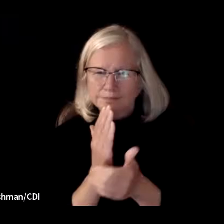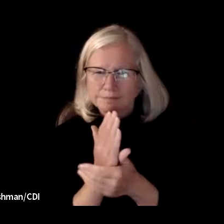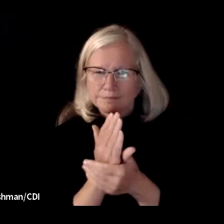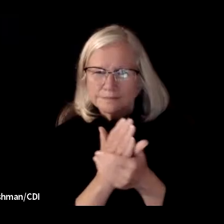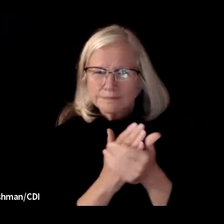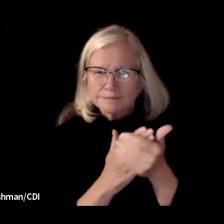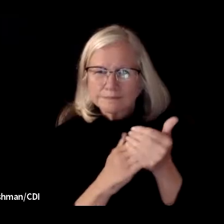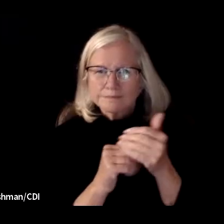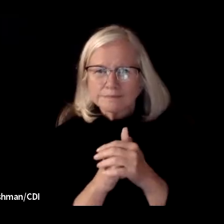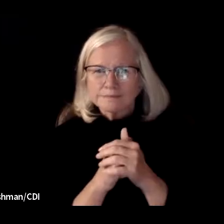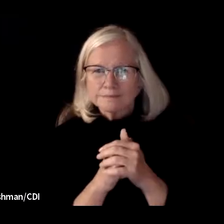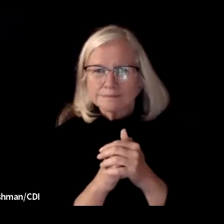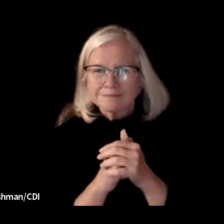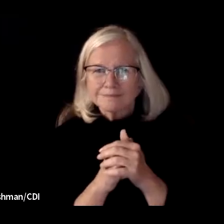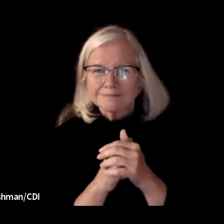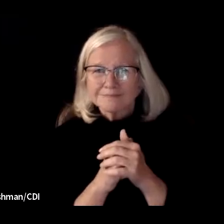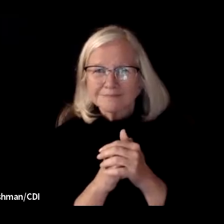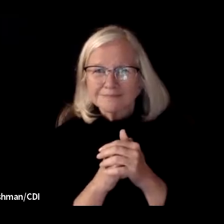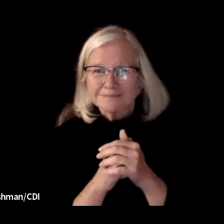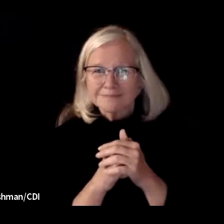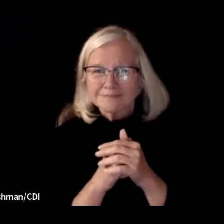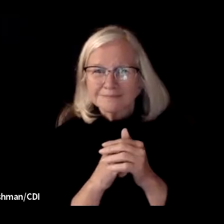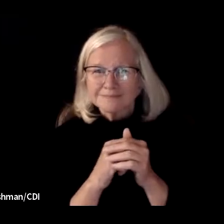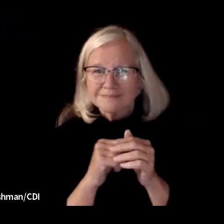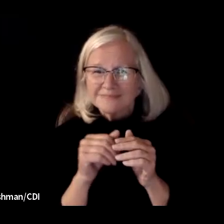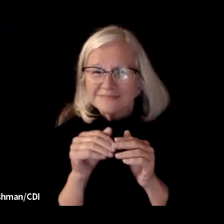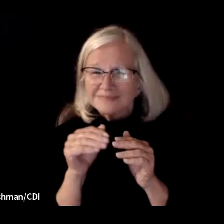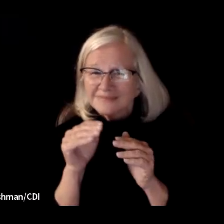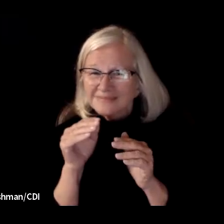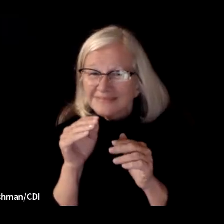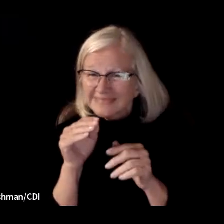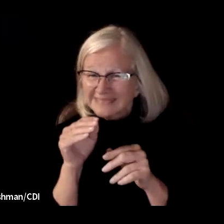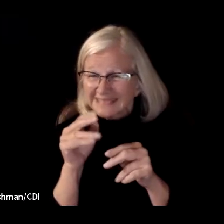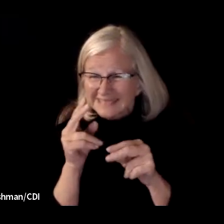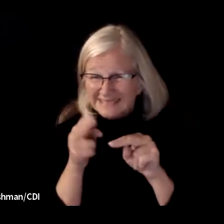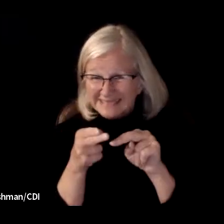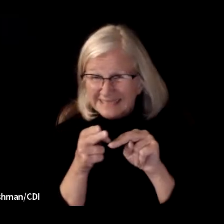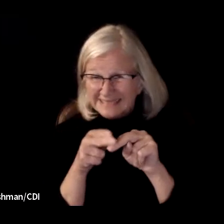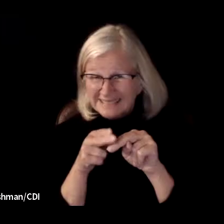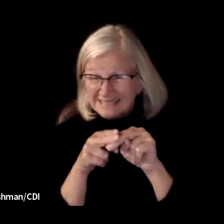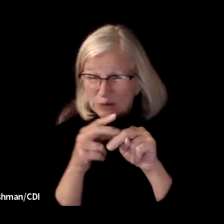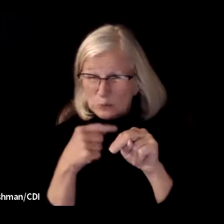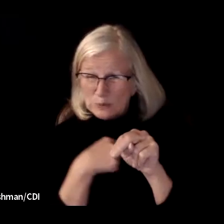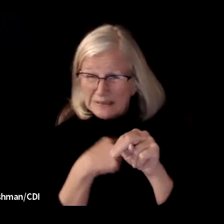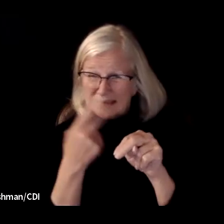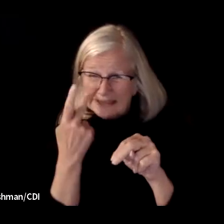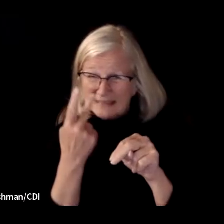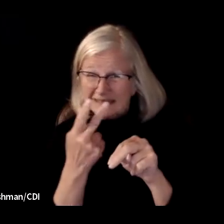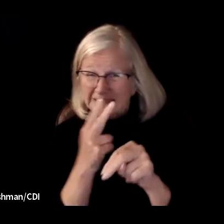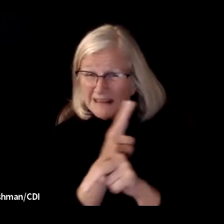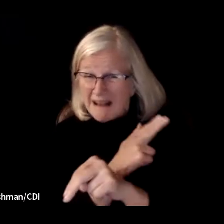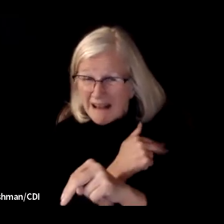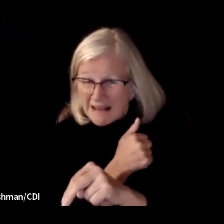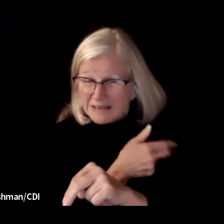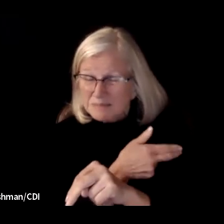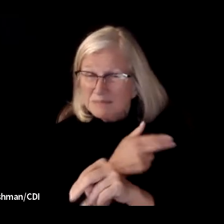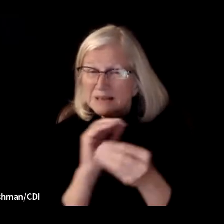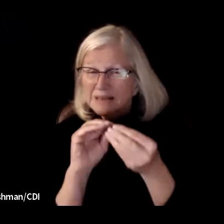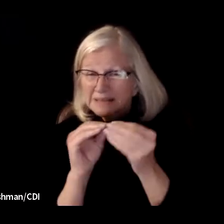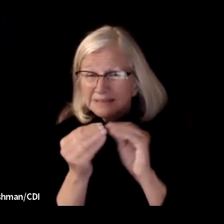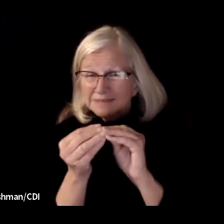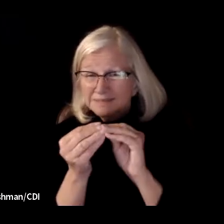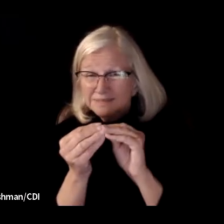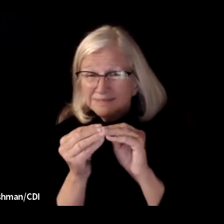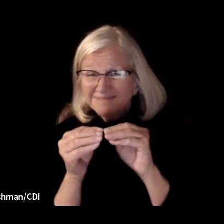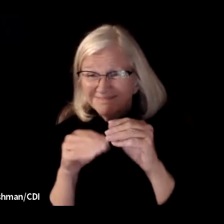signals that we see, and that some of the hospitals do some modeling of capacity to use